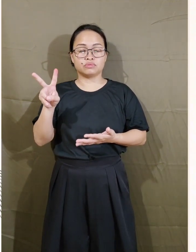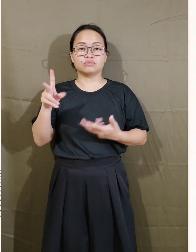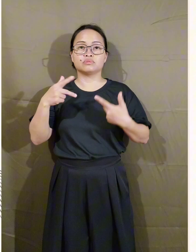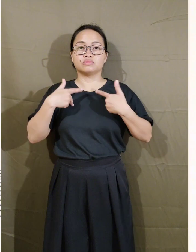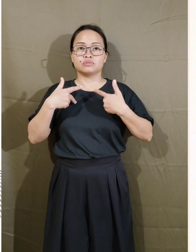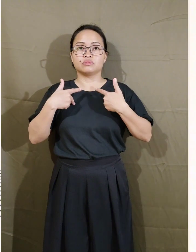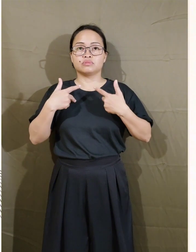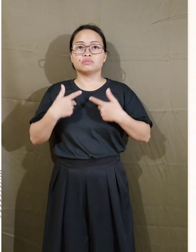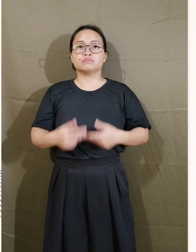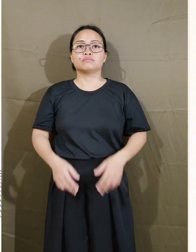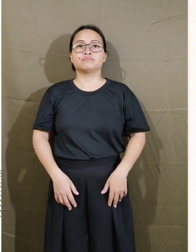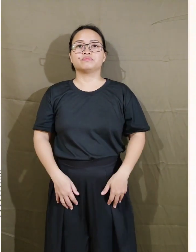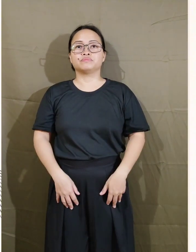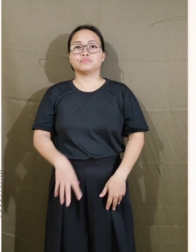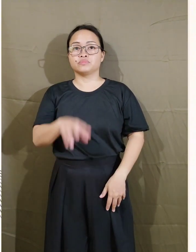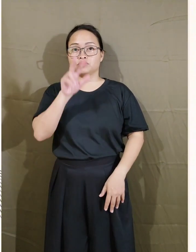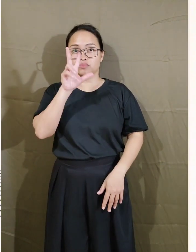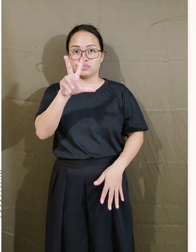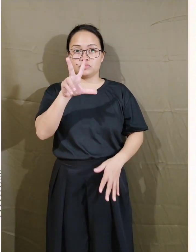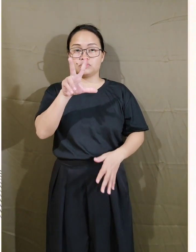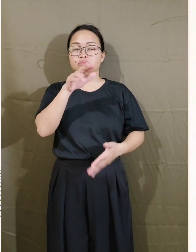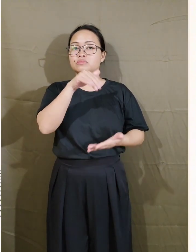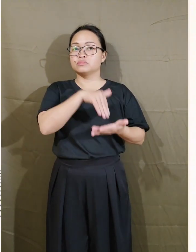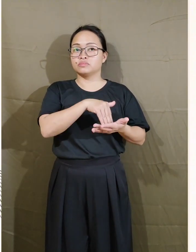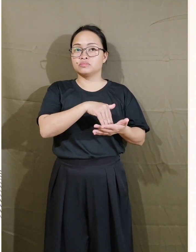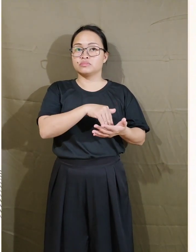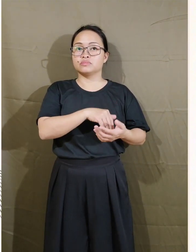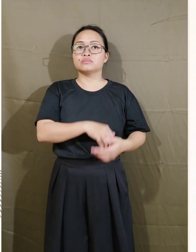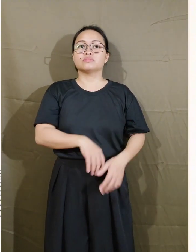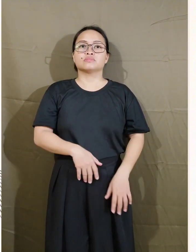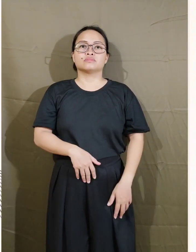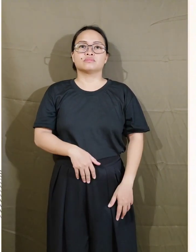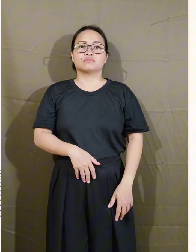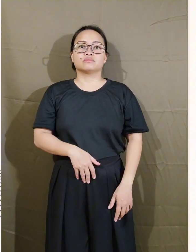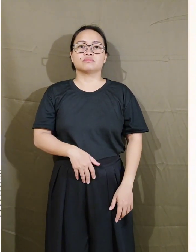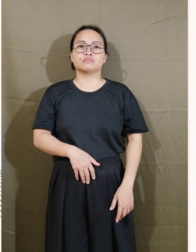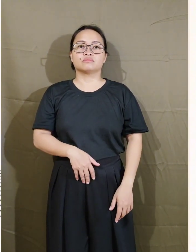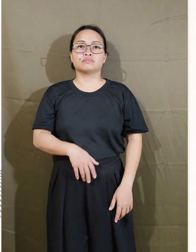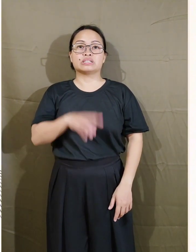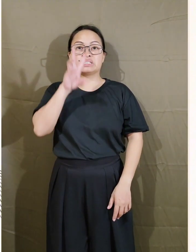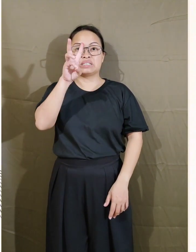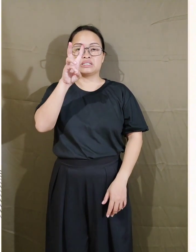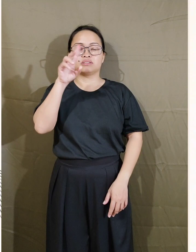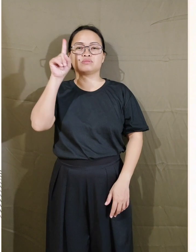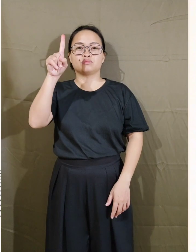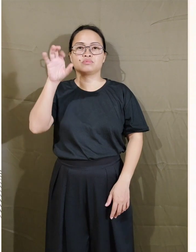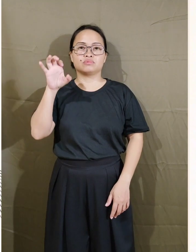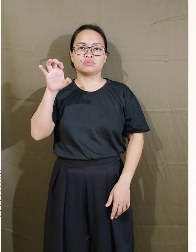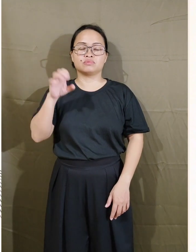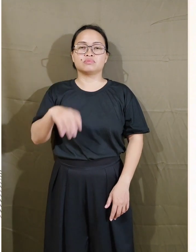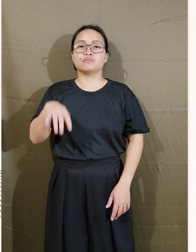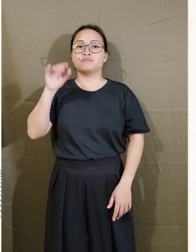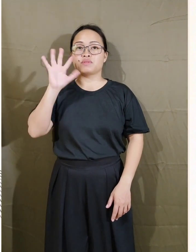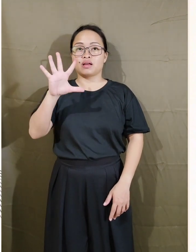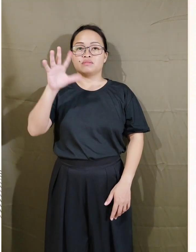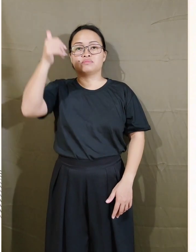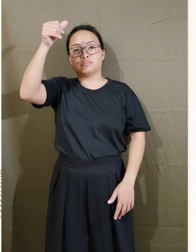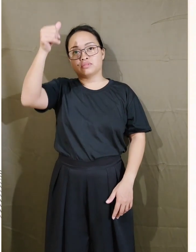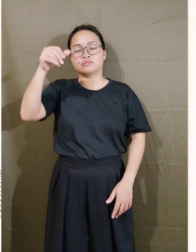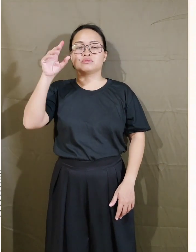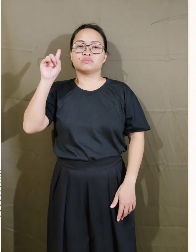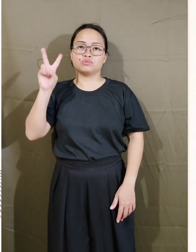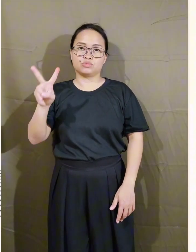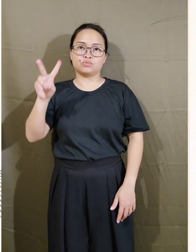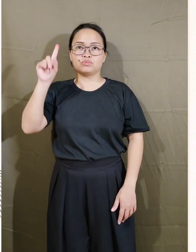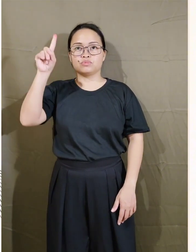3,652 has 3 thousands, 6 hundreds, 5 tenths,